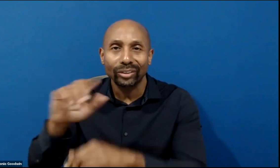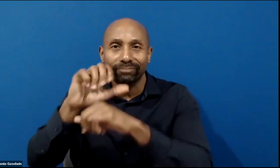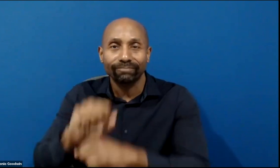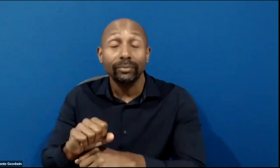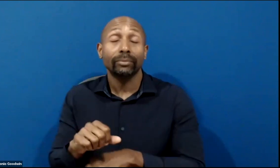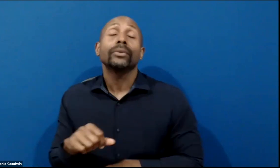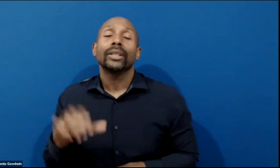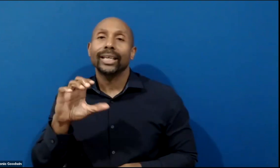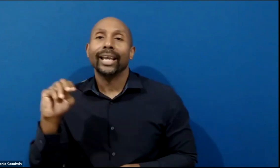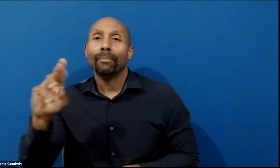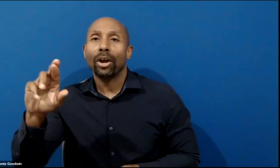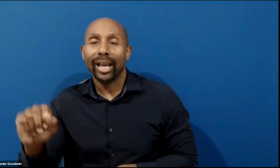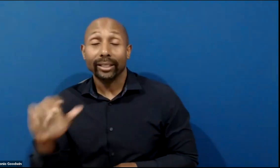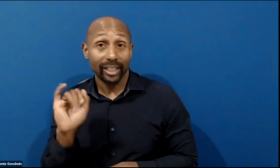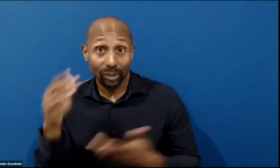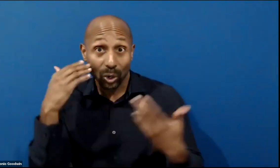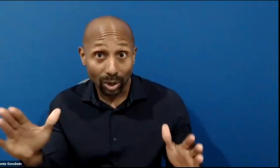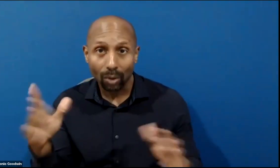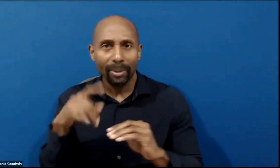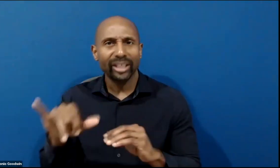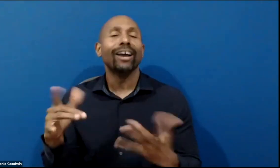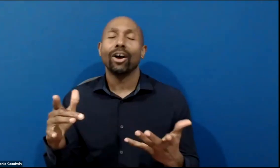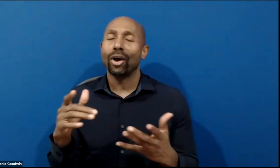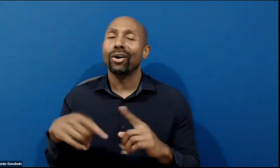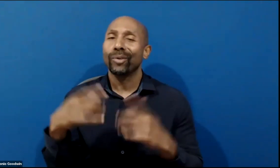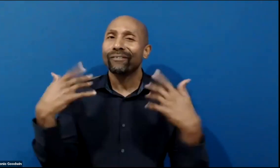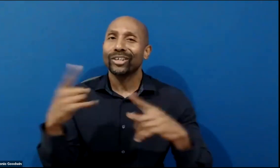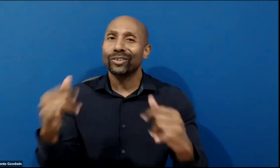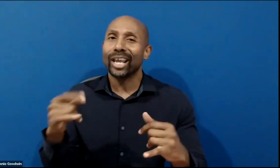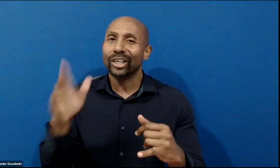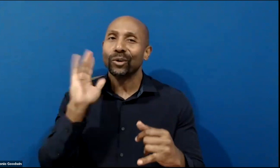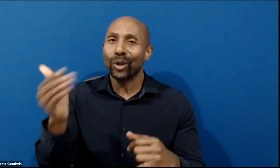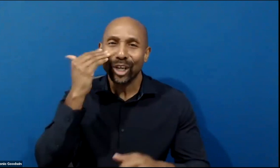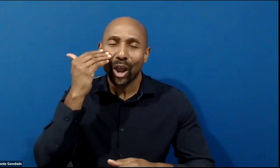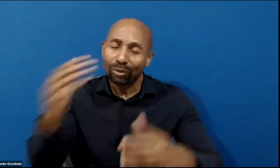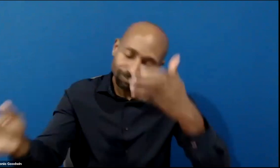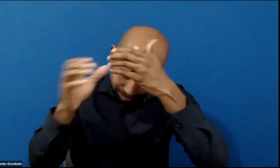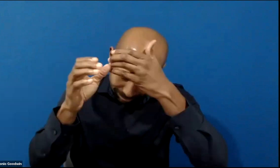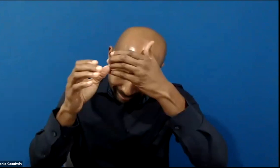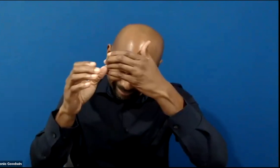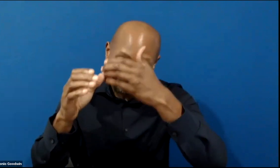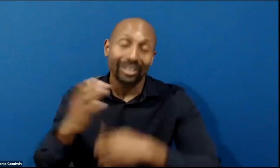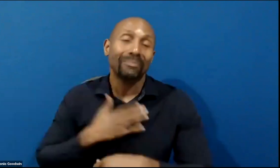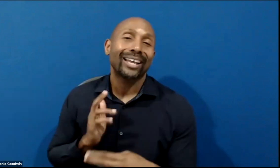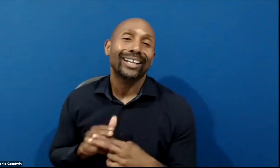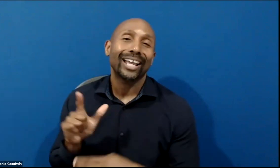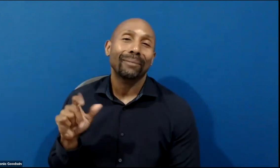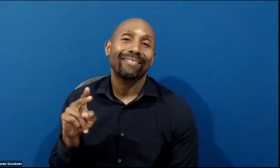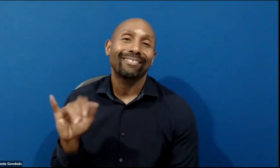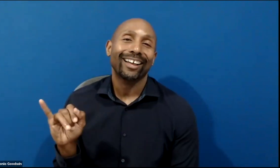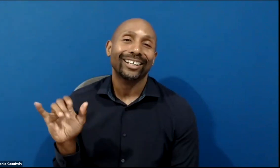rituals, after today, you absolutely will be. My name is Lonnie Swain. I'm going to be one of your hosts for today. My co-host